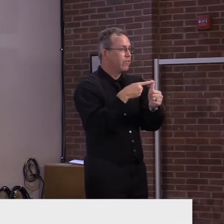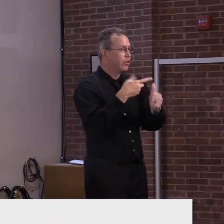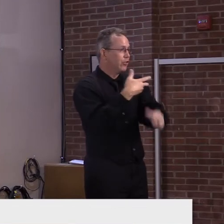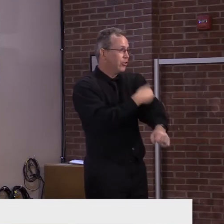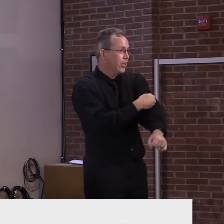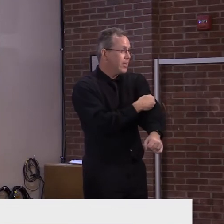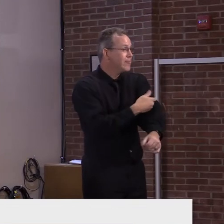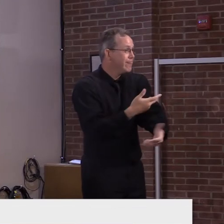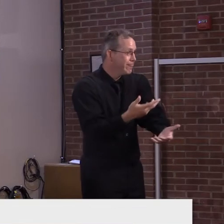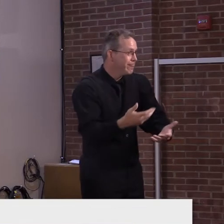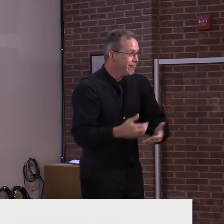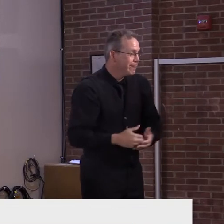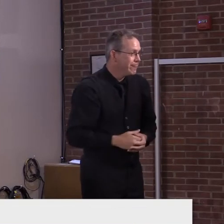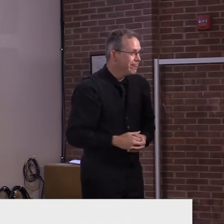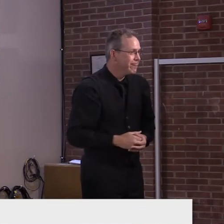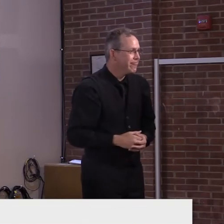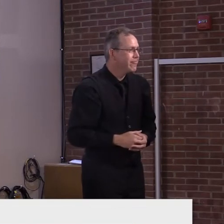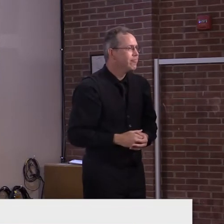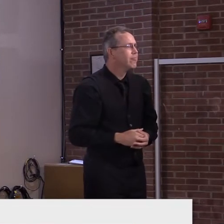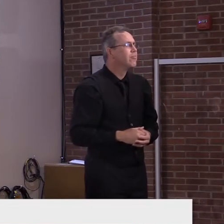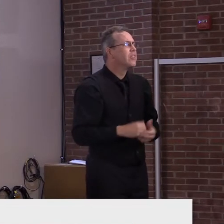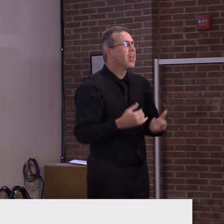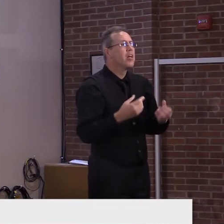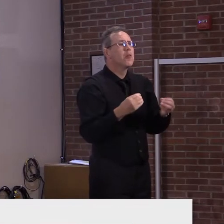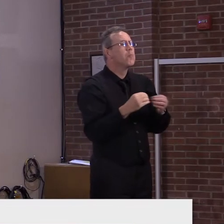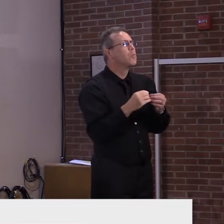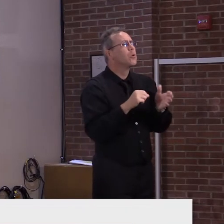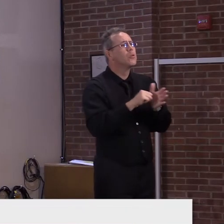at least one dose of the vaccine. But more importantly,